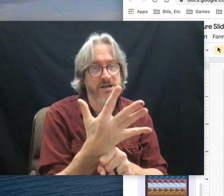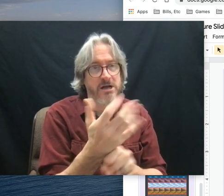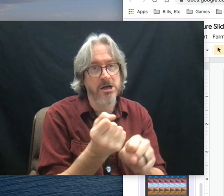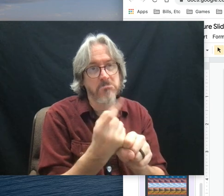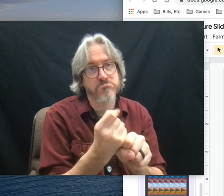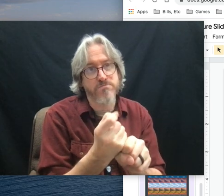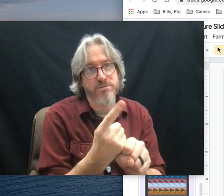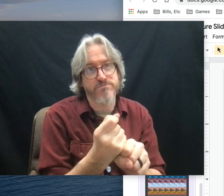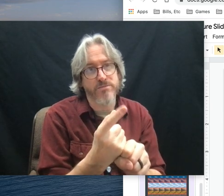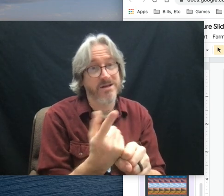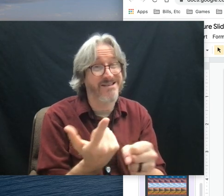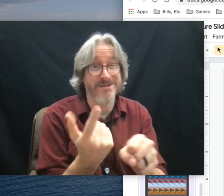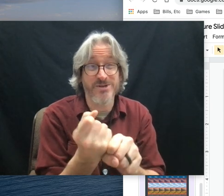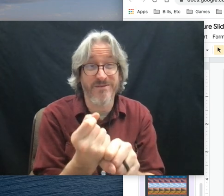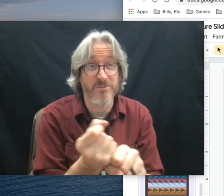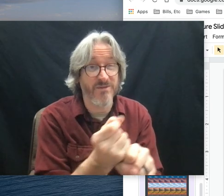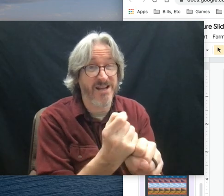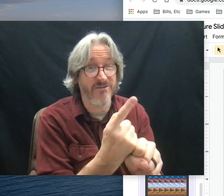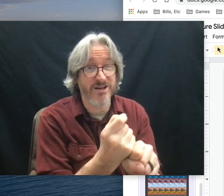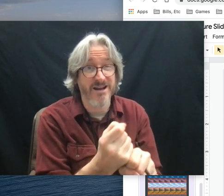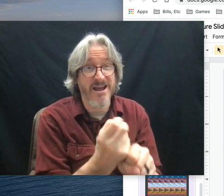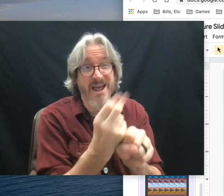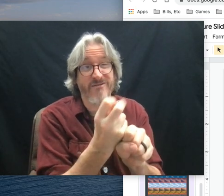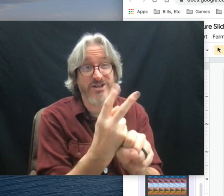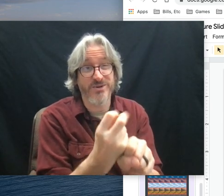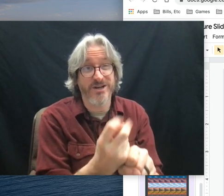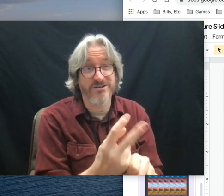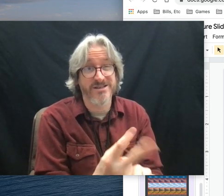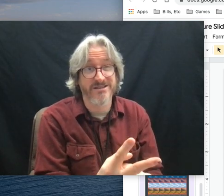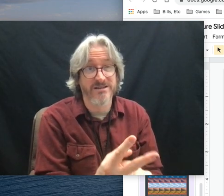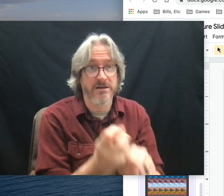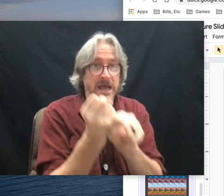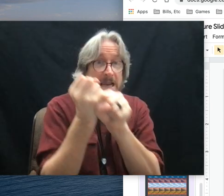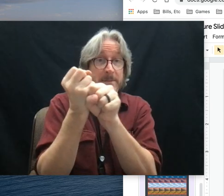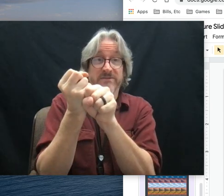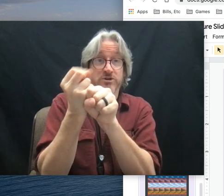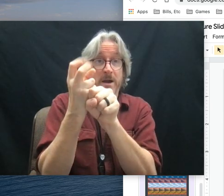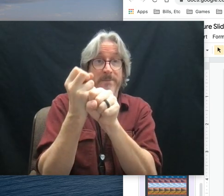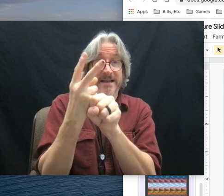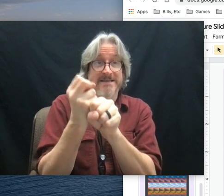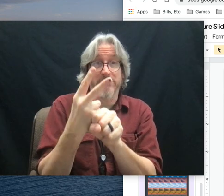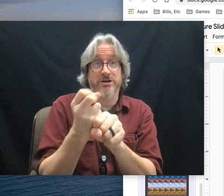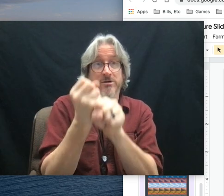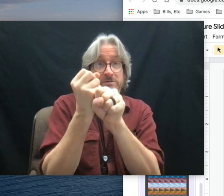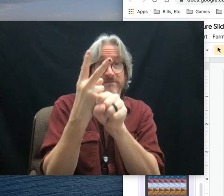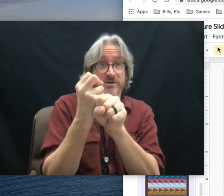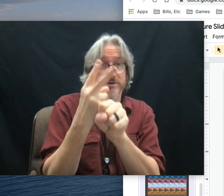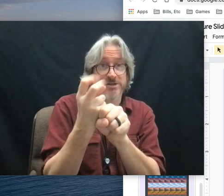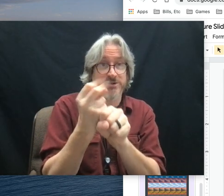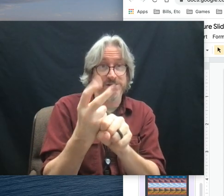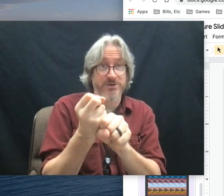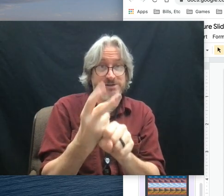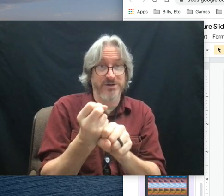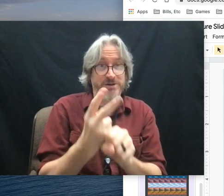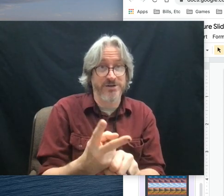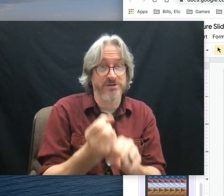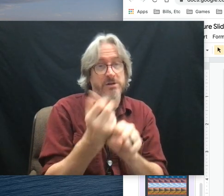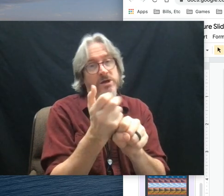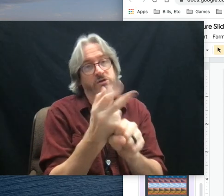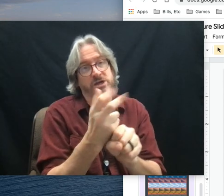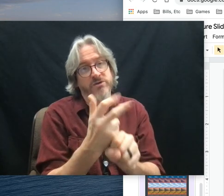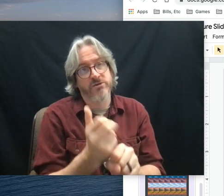5 years. Sometimes you don't even move it every 2 years. And I'm even dropping it down to go every 2 years, 2 years, 2 years,